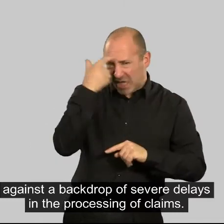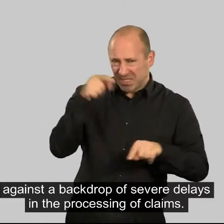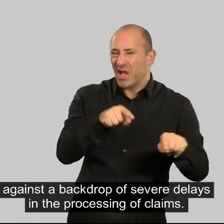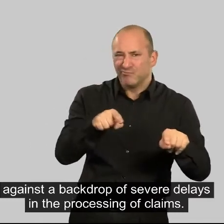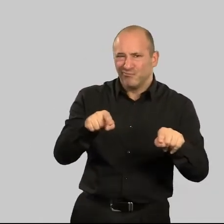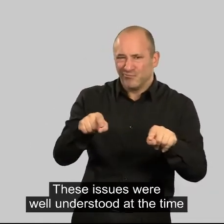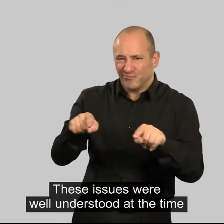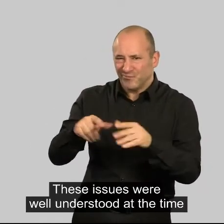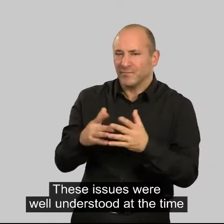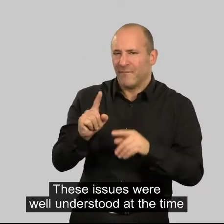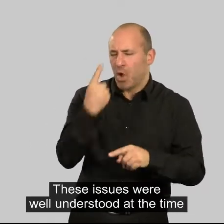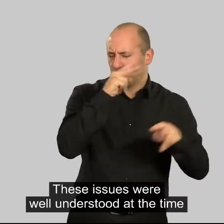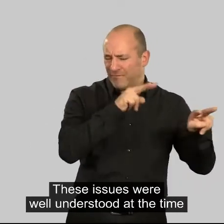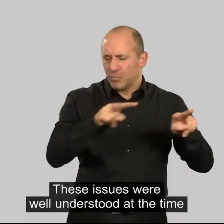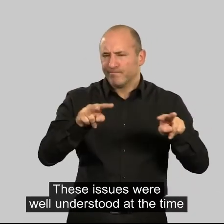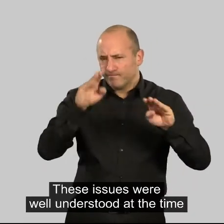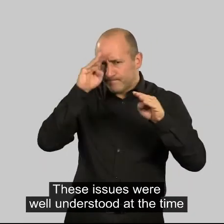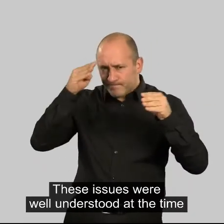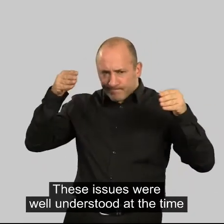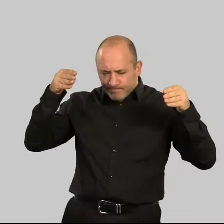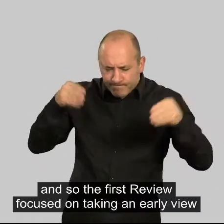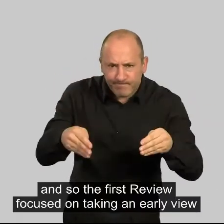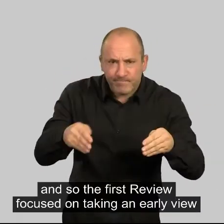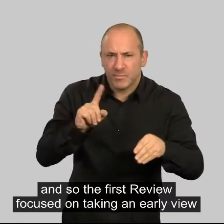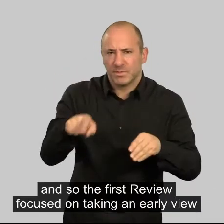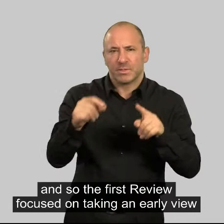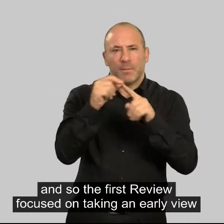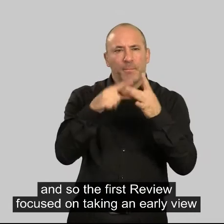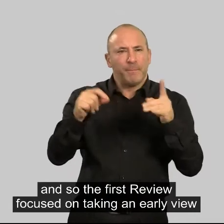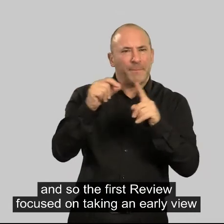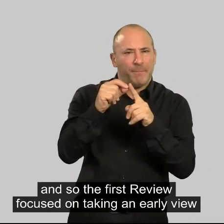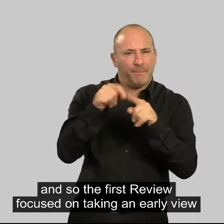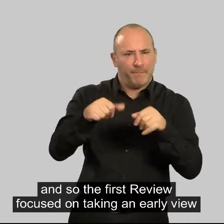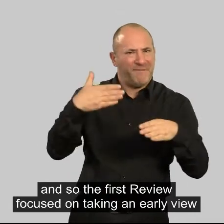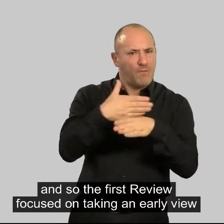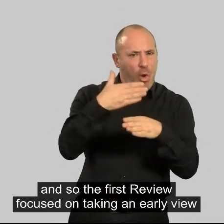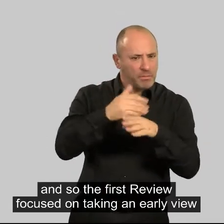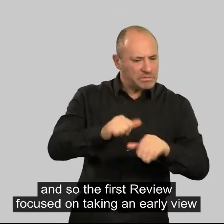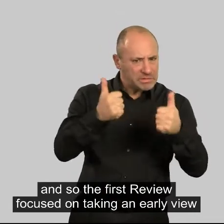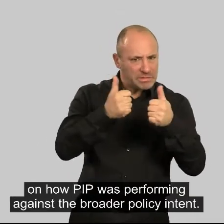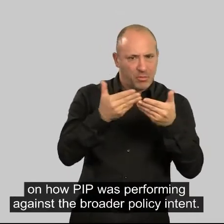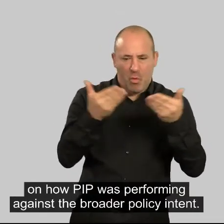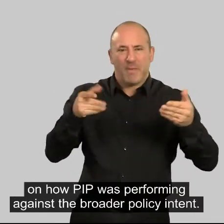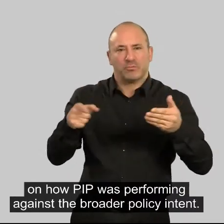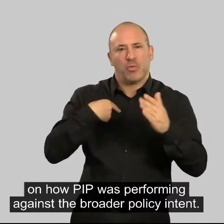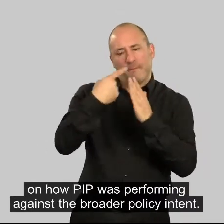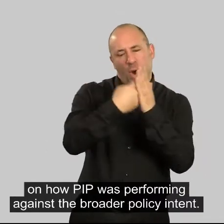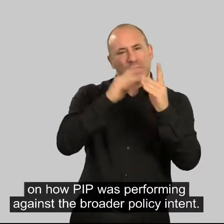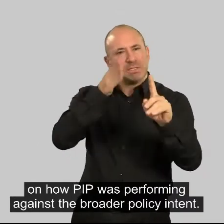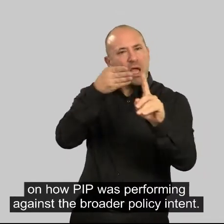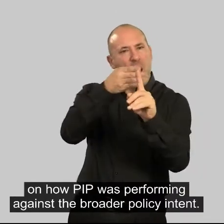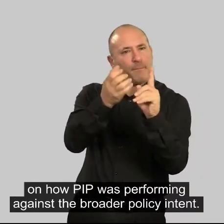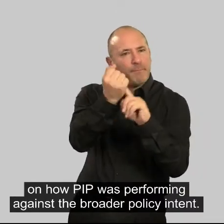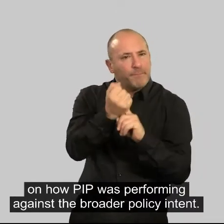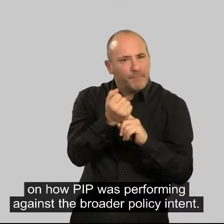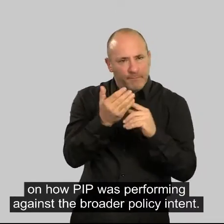of claims. These issues were well understood at the time, and so the first review focused on taking an early view on how